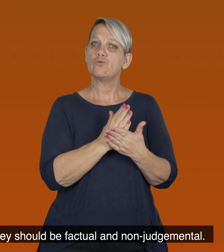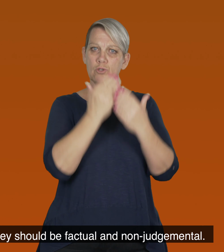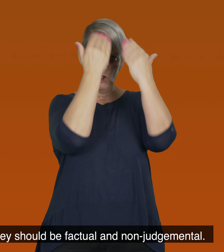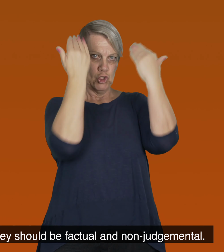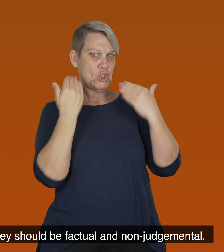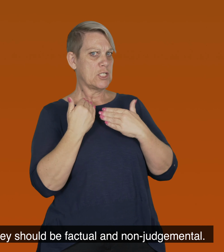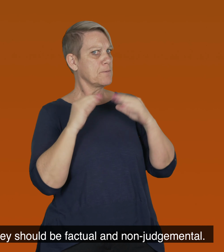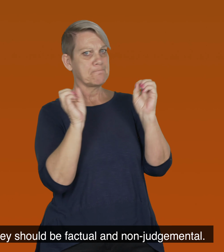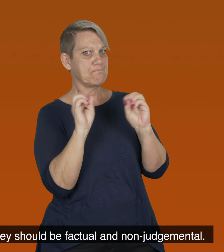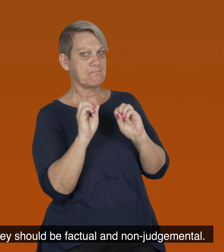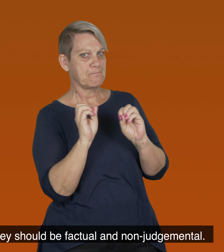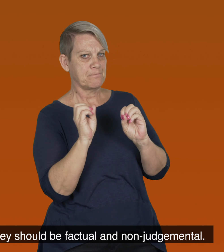and non-judgmental.